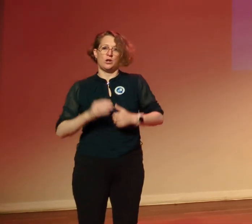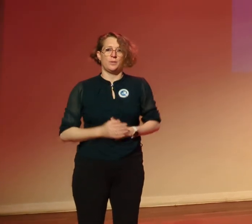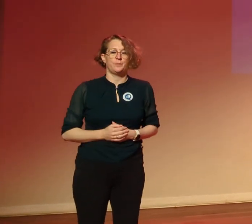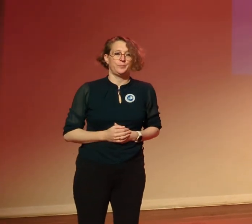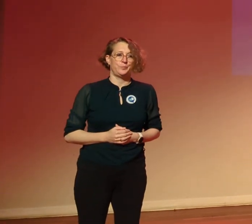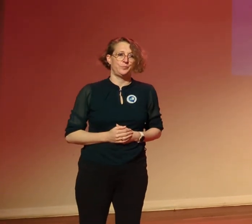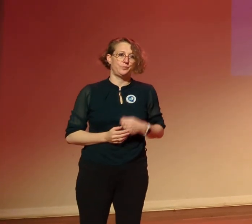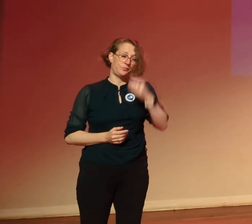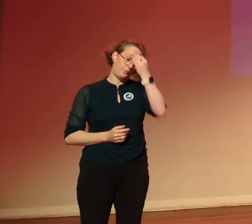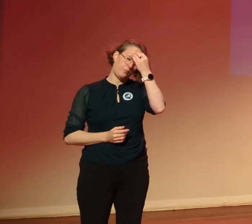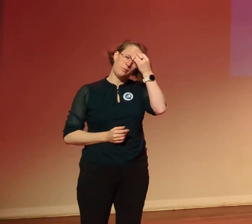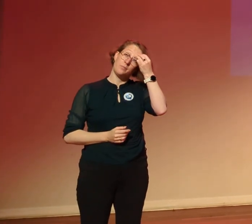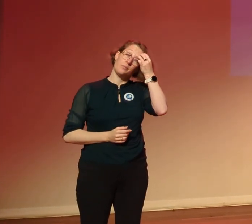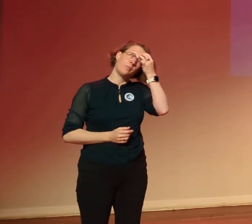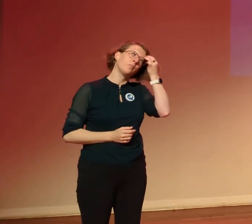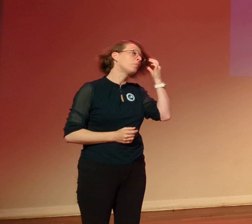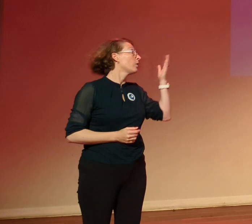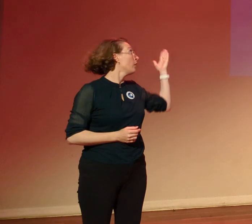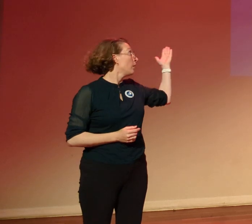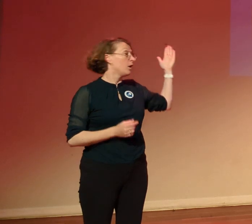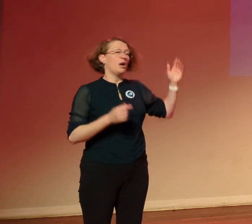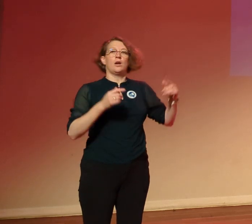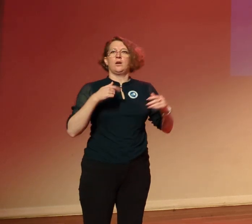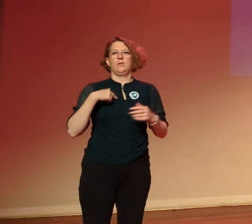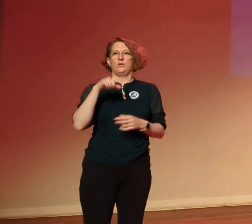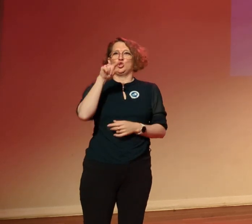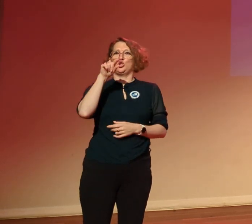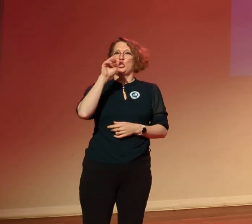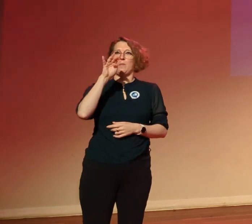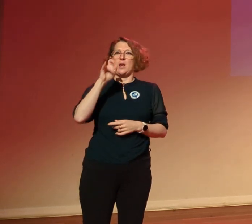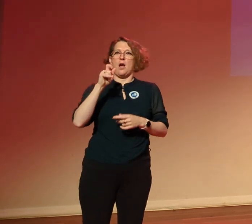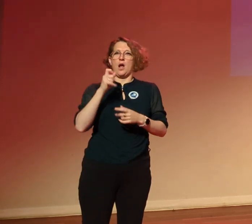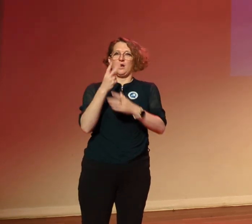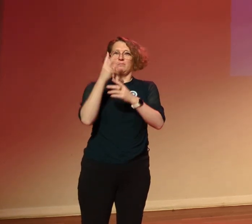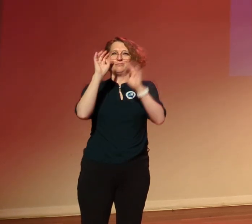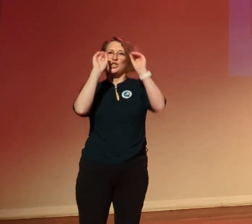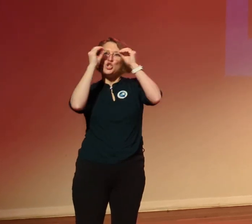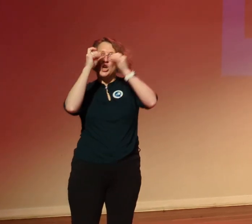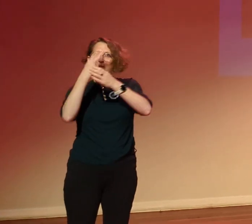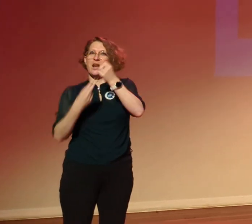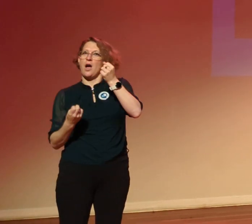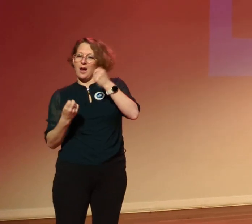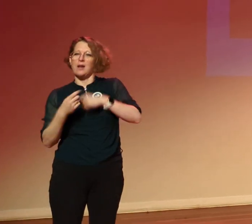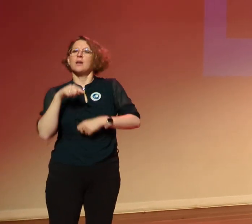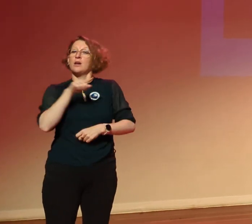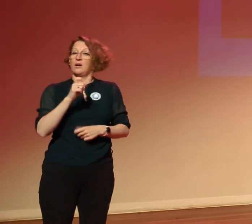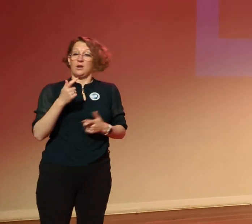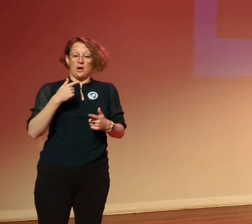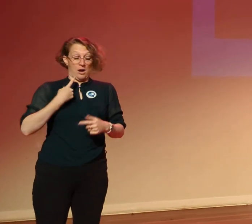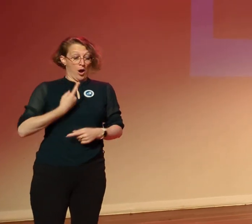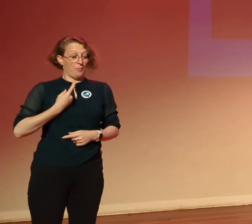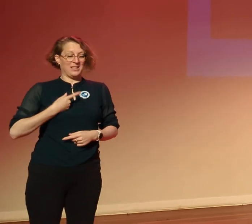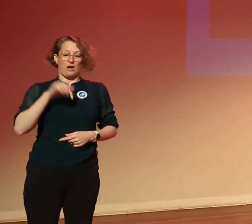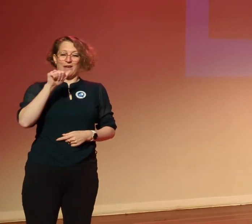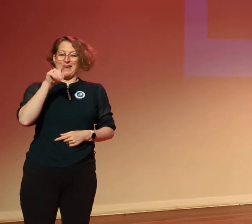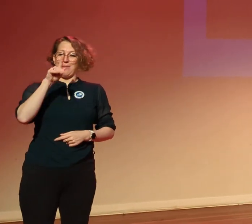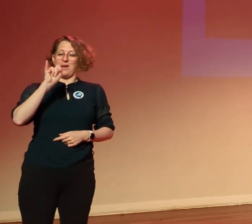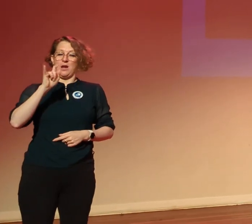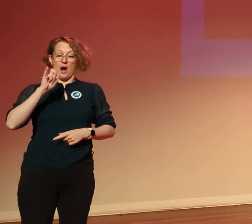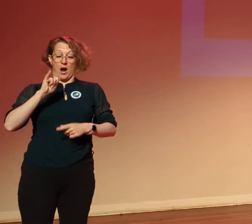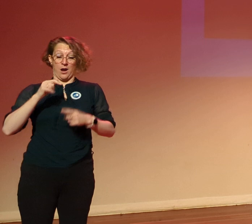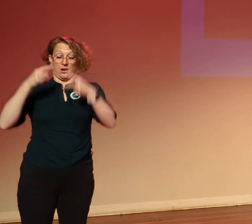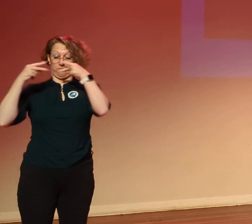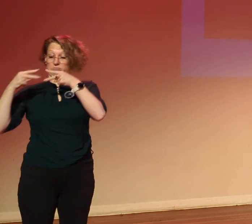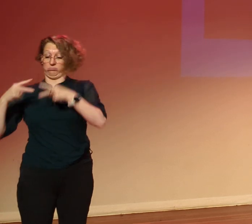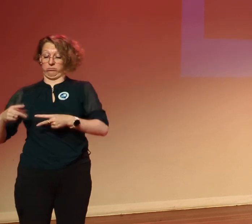So to do my research, I used the Gemini API. I had no hand in developing the API, but I have written